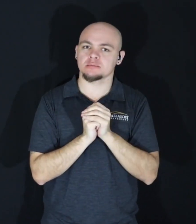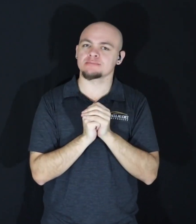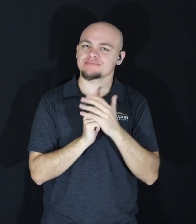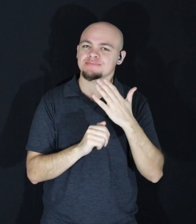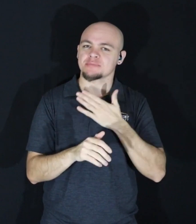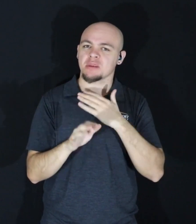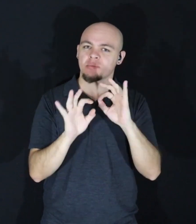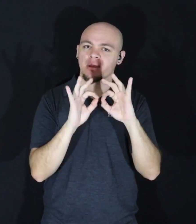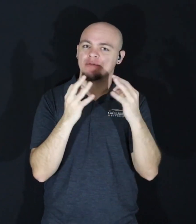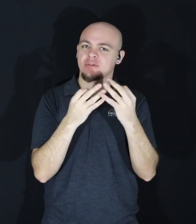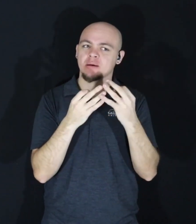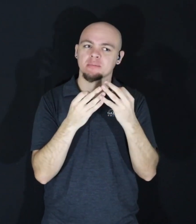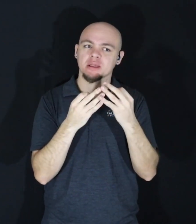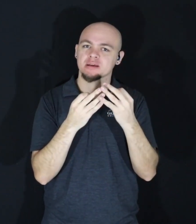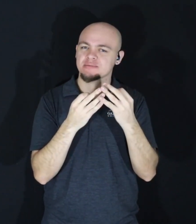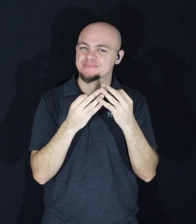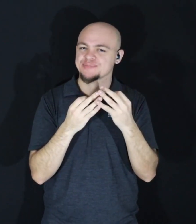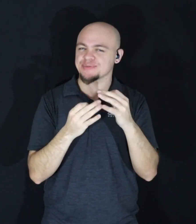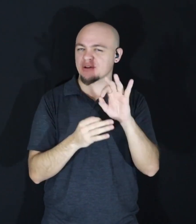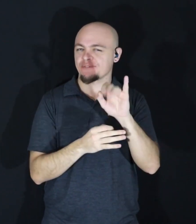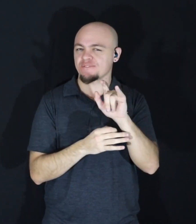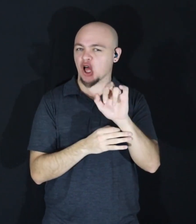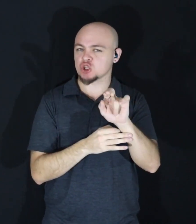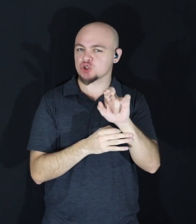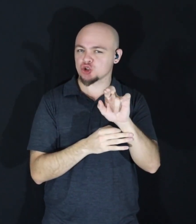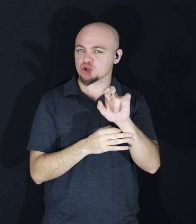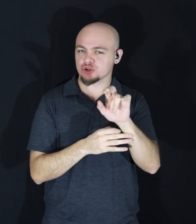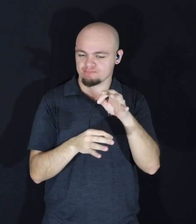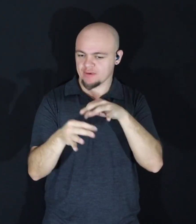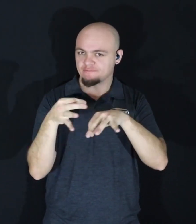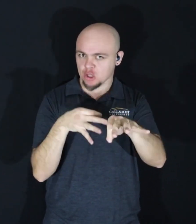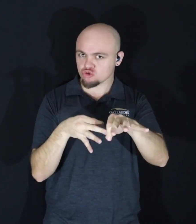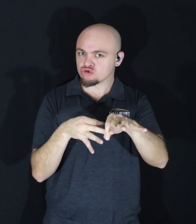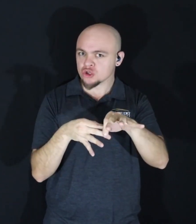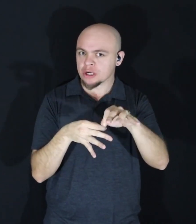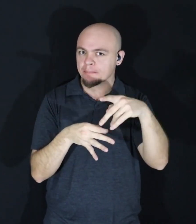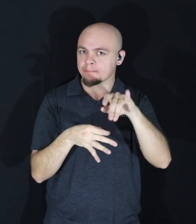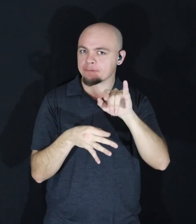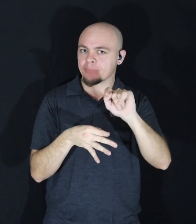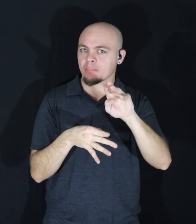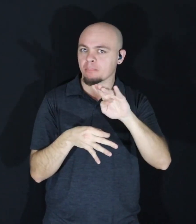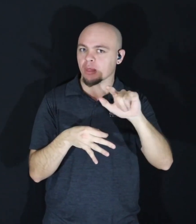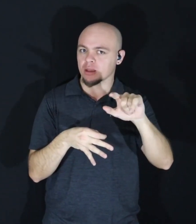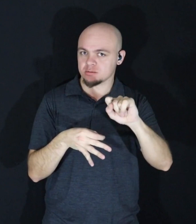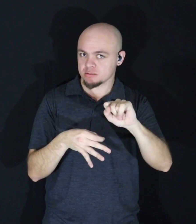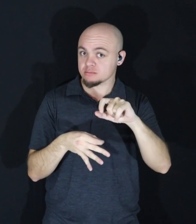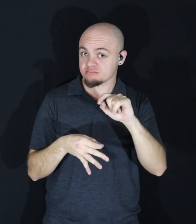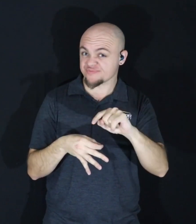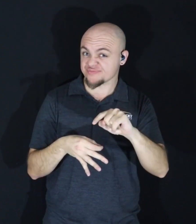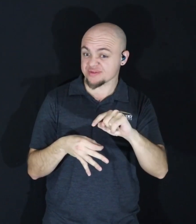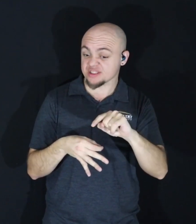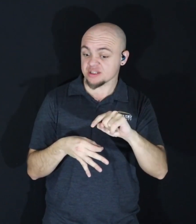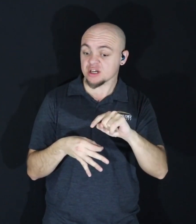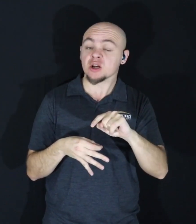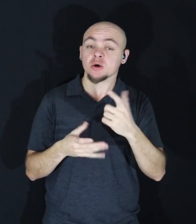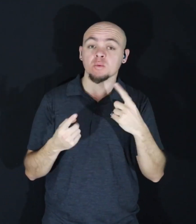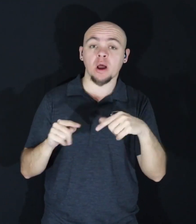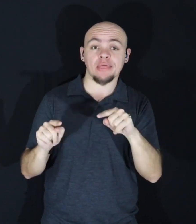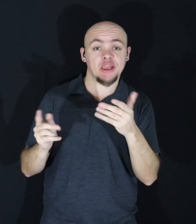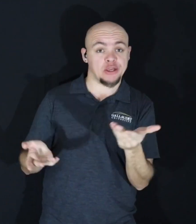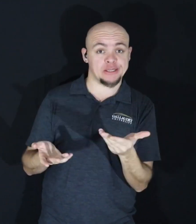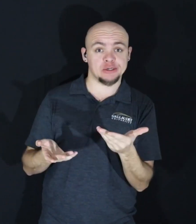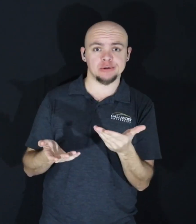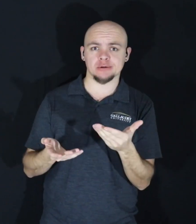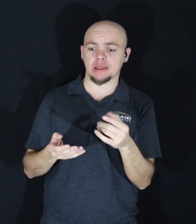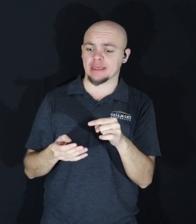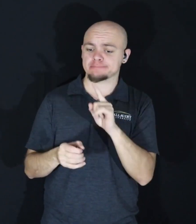and I foster pit bulls. While they're with us, as temporary as it may be, they fully belong. They add something